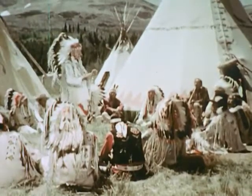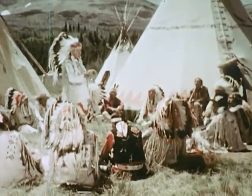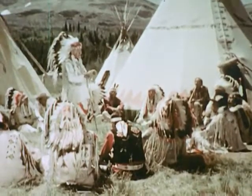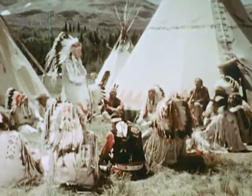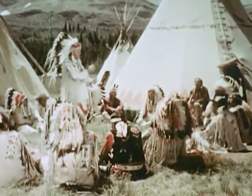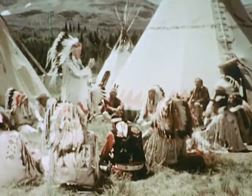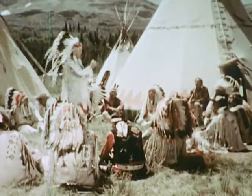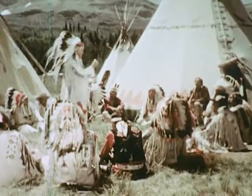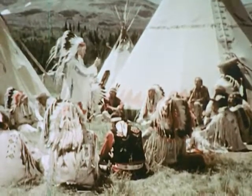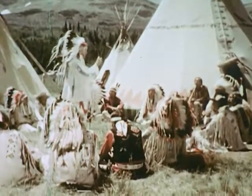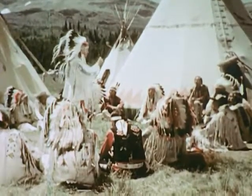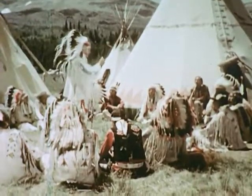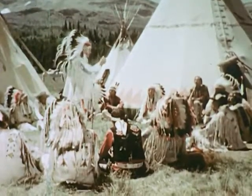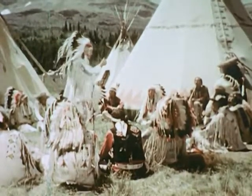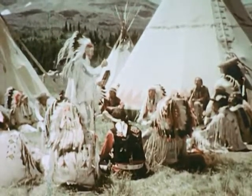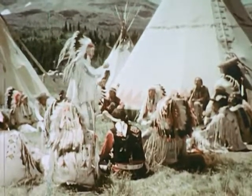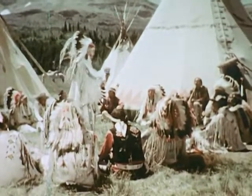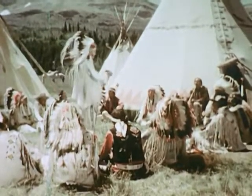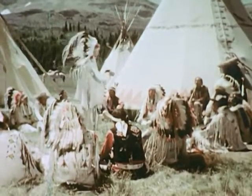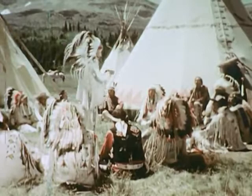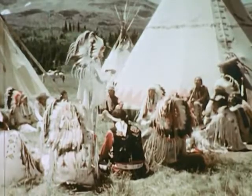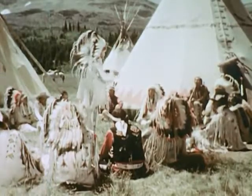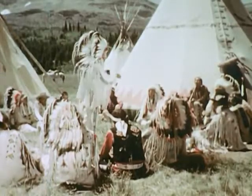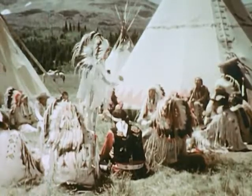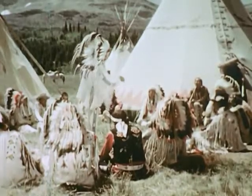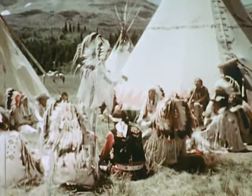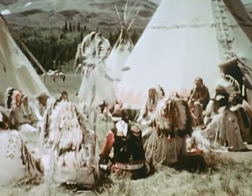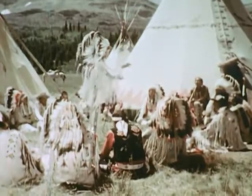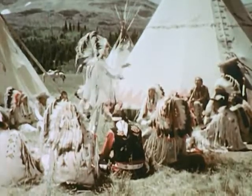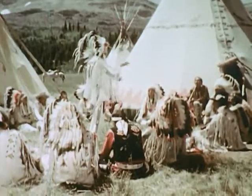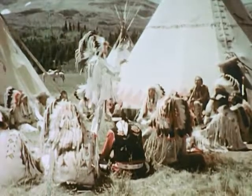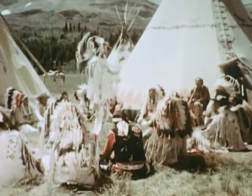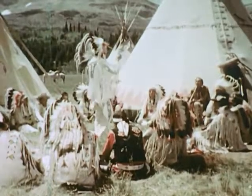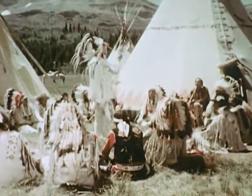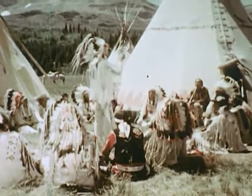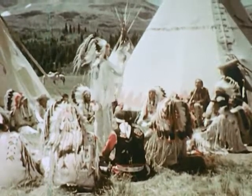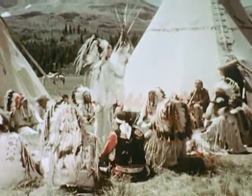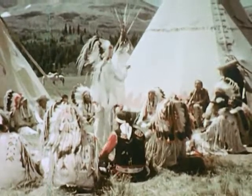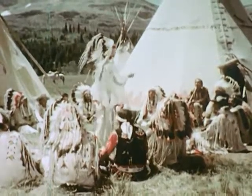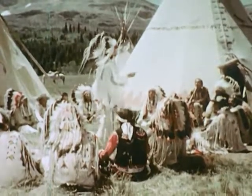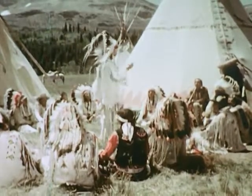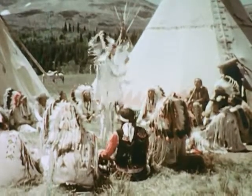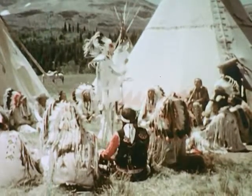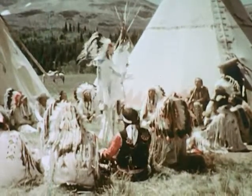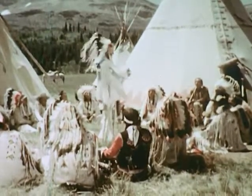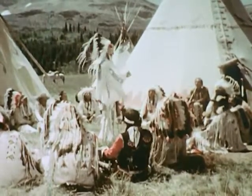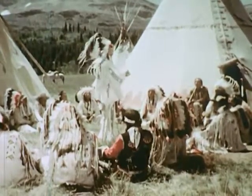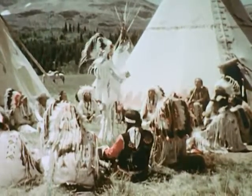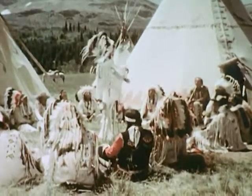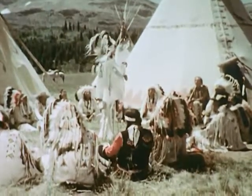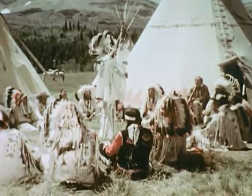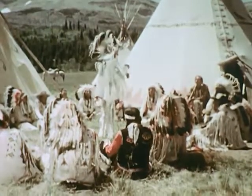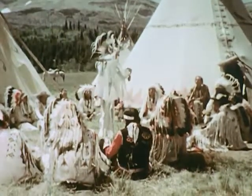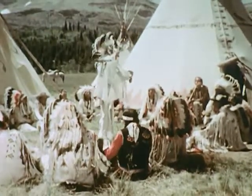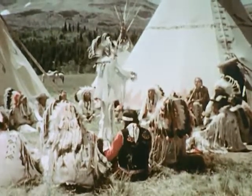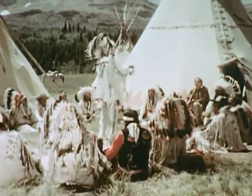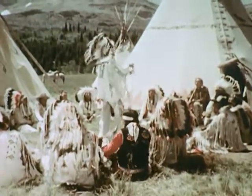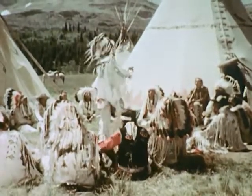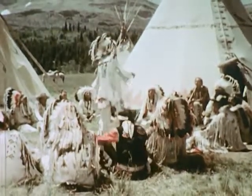lost in nostalgia for the old days, when the buffalo, the elk, and the antelope were as thick as